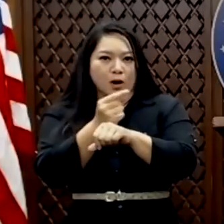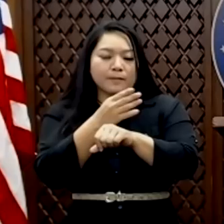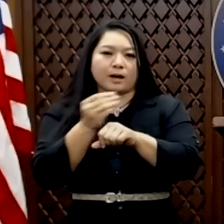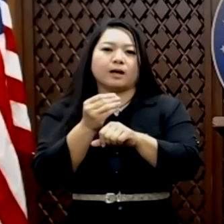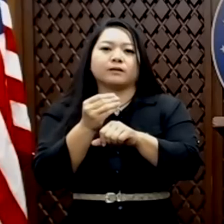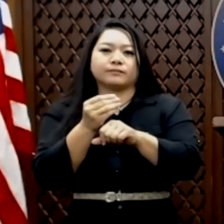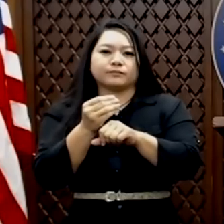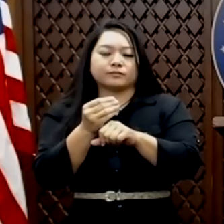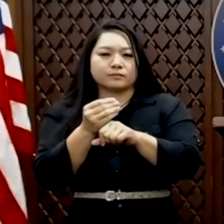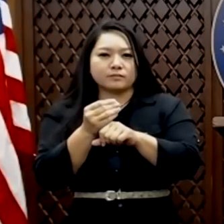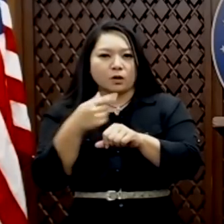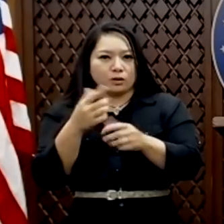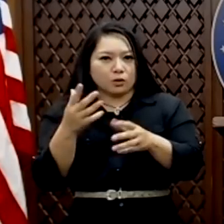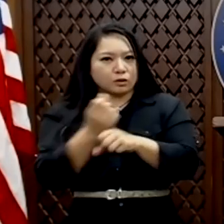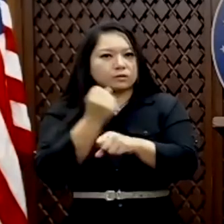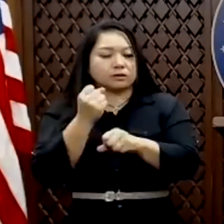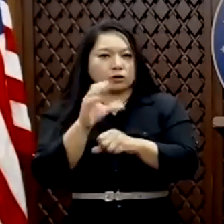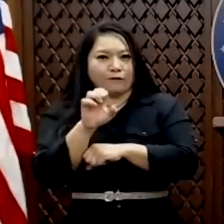COVID-19. Thank you.